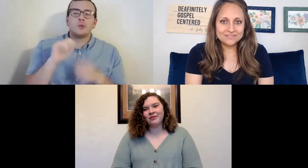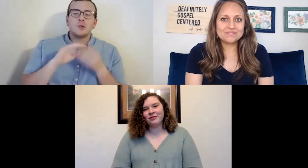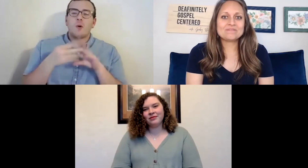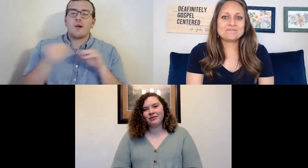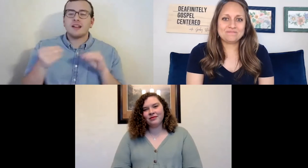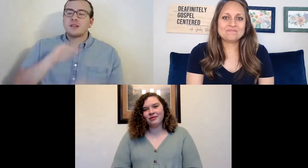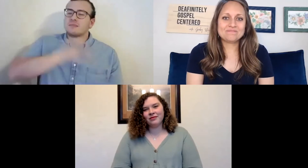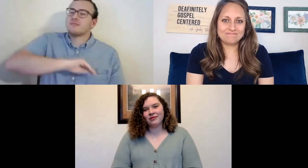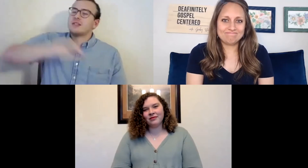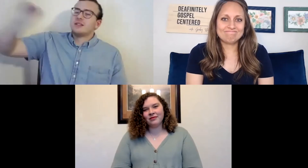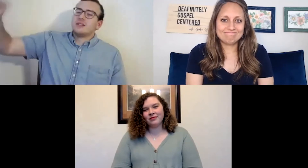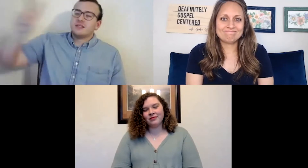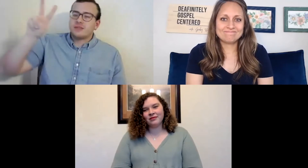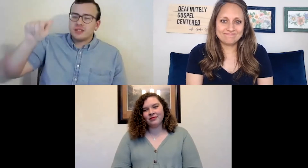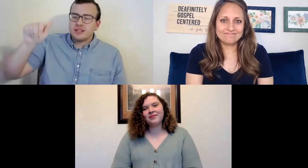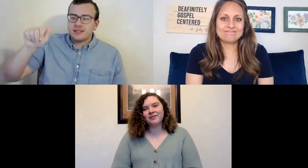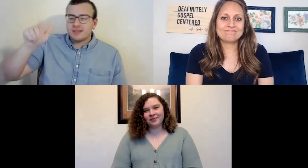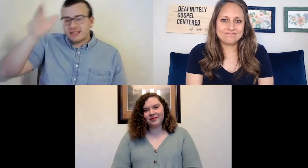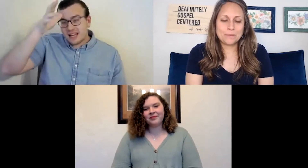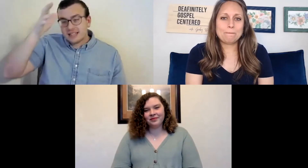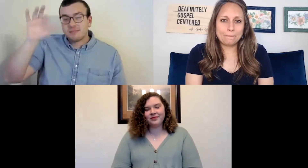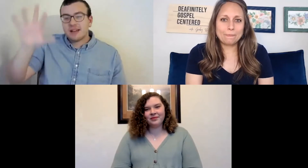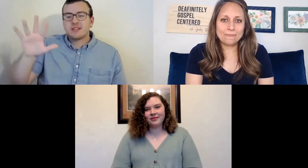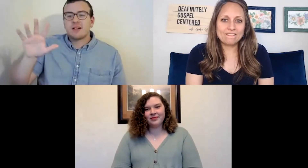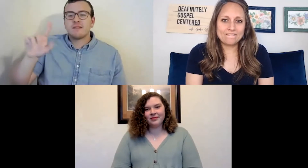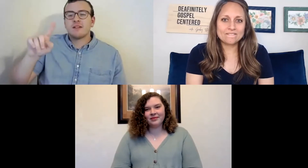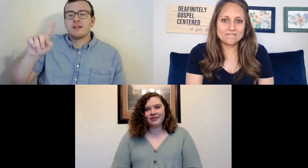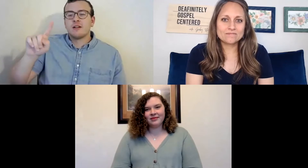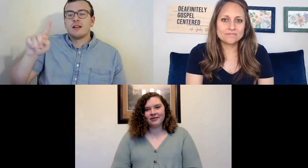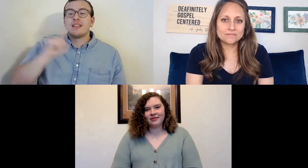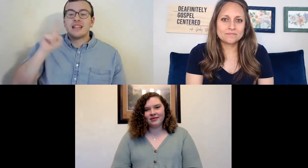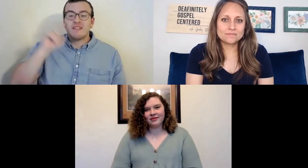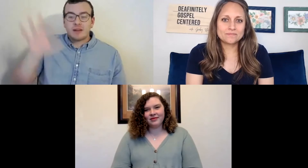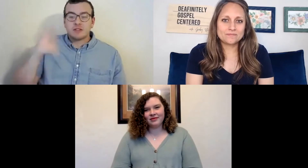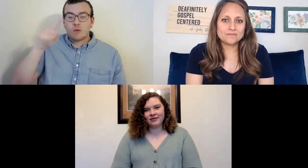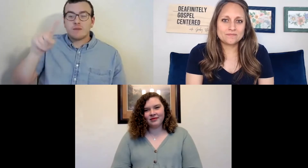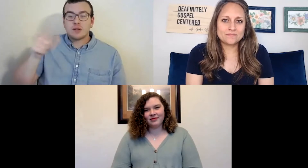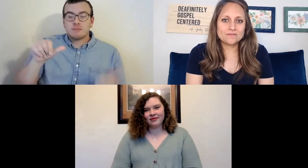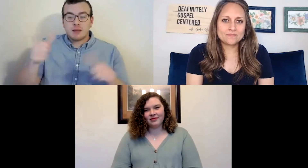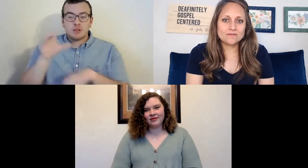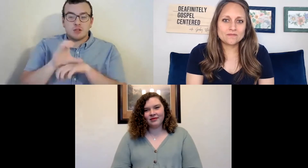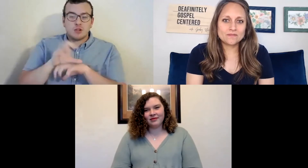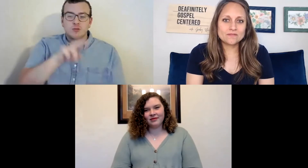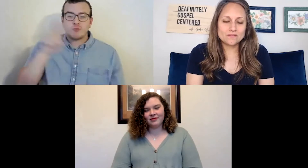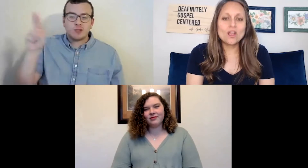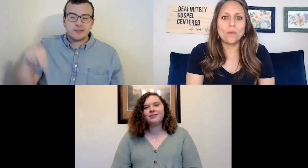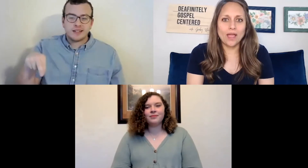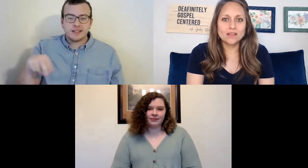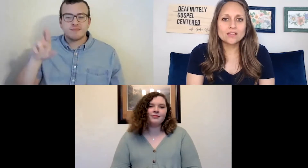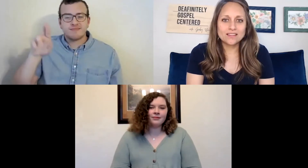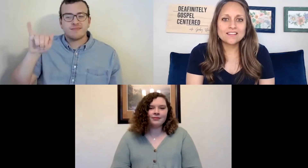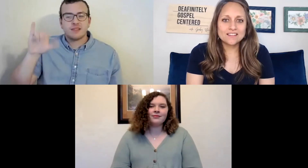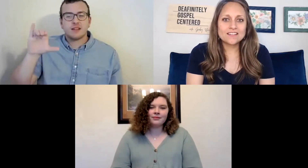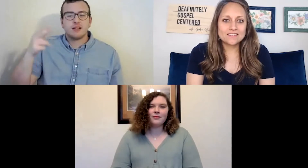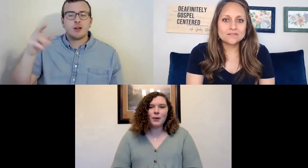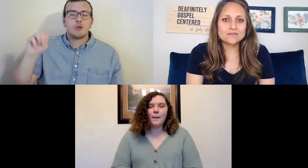parents, they have like their own story and everything like that. They moved to Virginia. Dad's a pastor, deaf pastor there for a